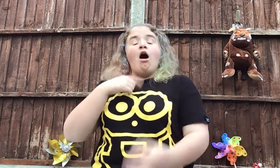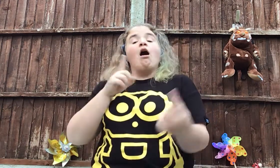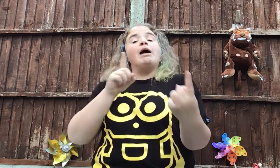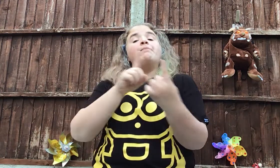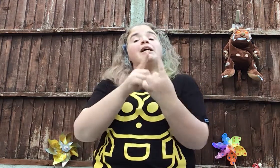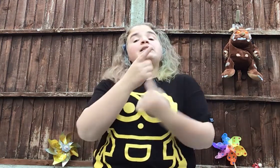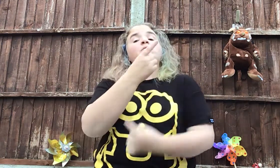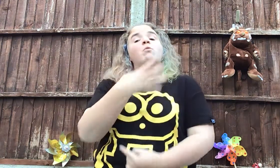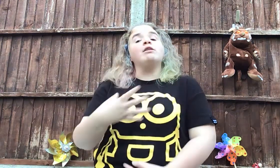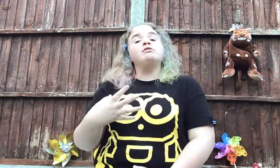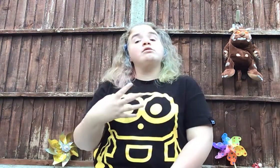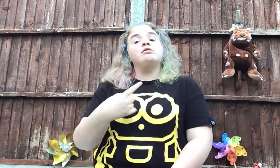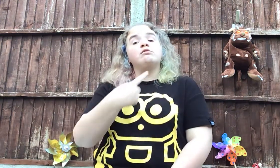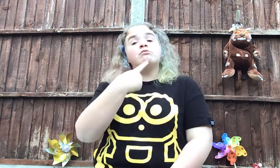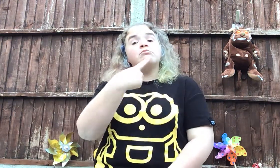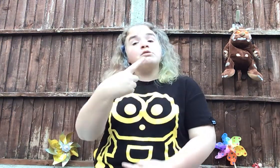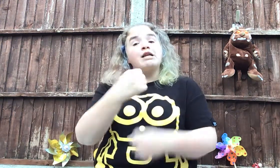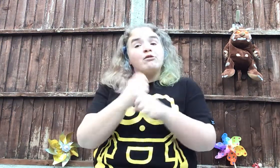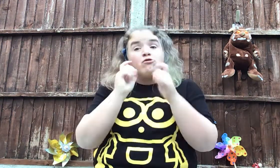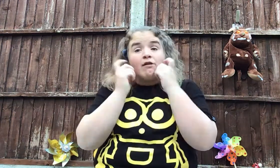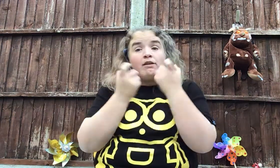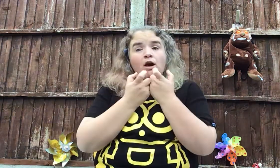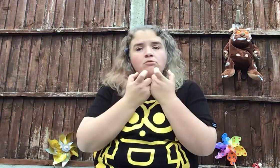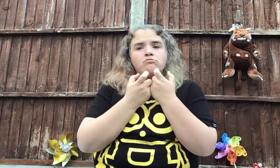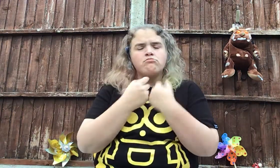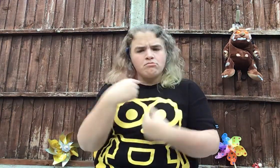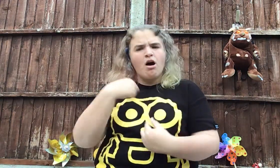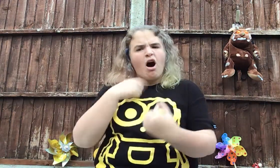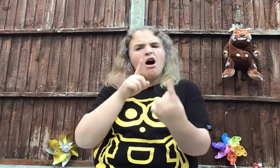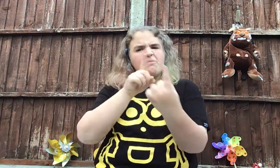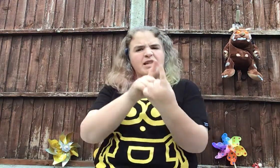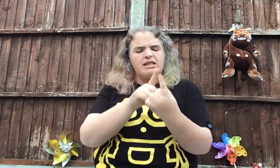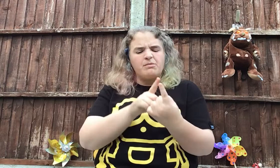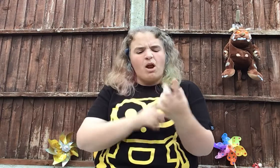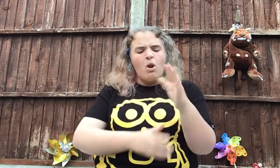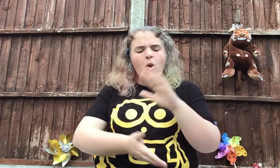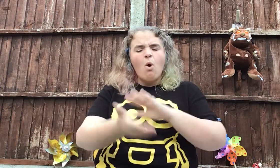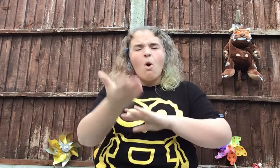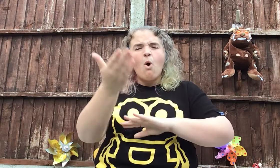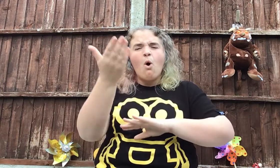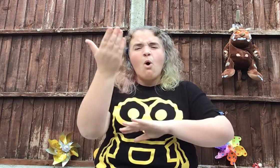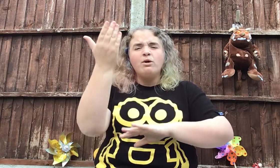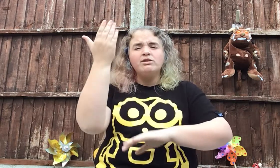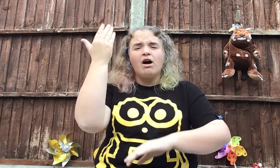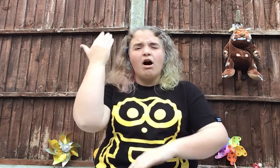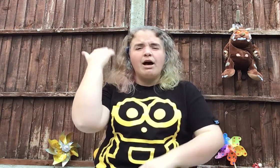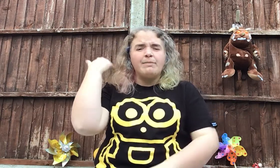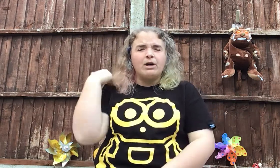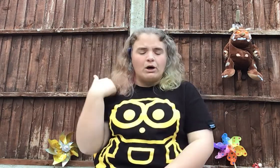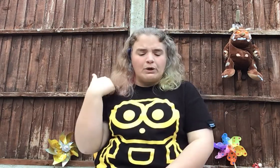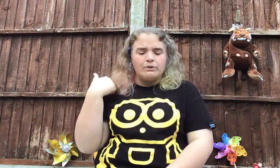I met him once, said the Gruffalo. I met him a long time ago.